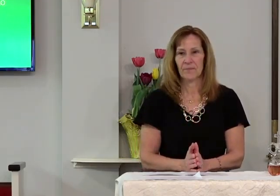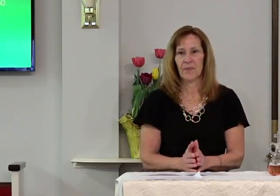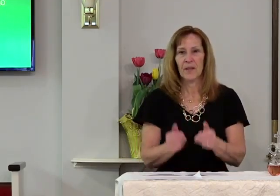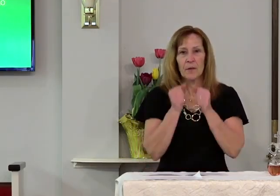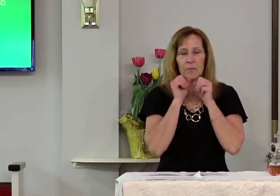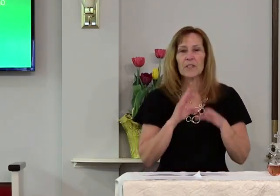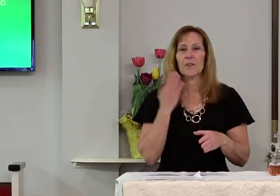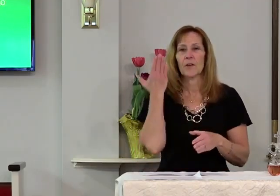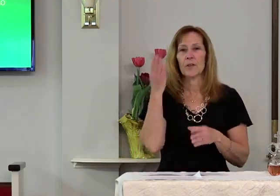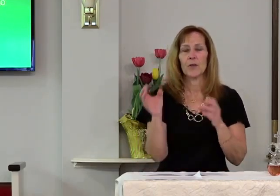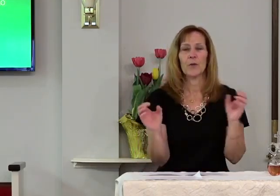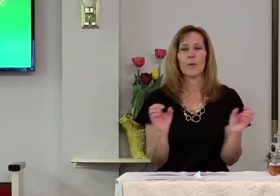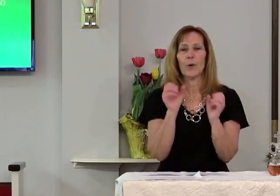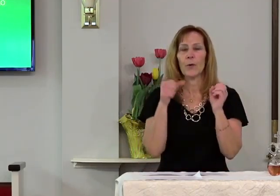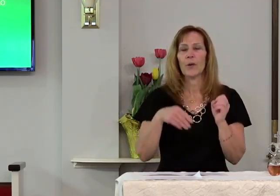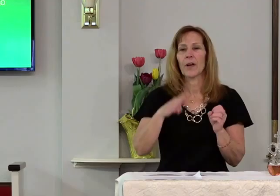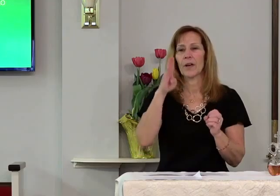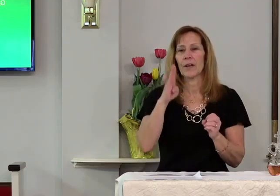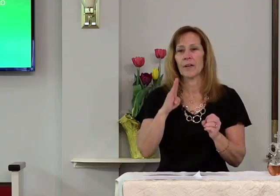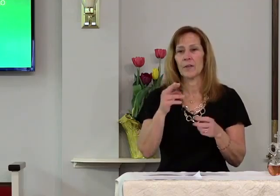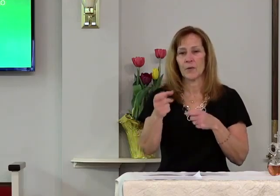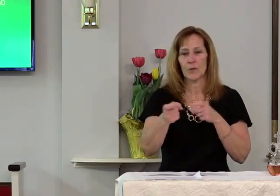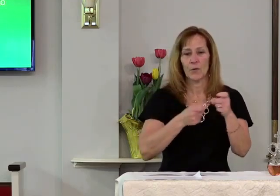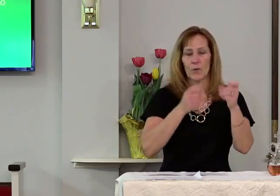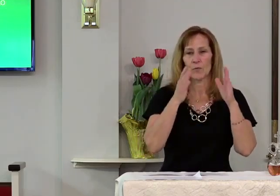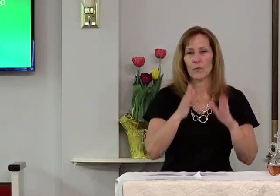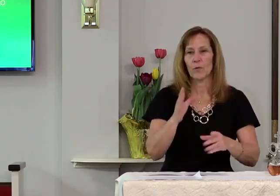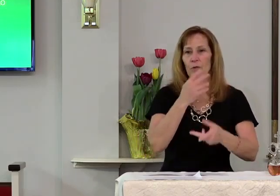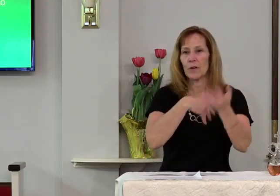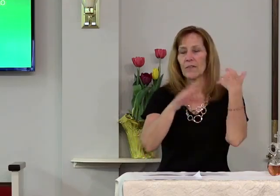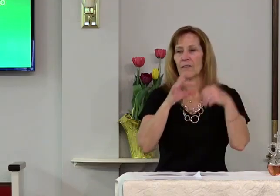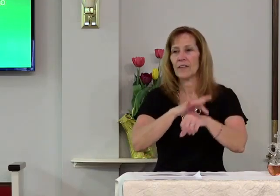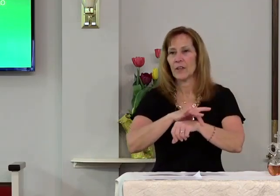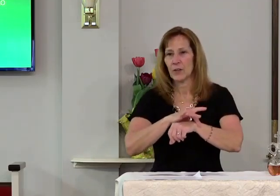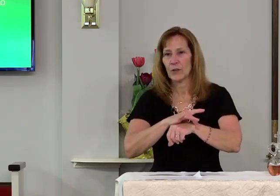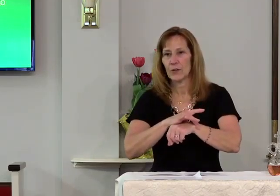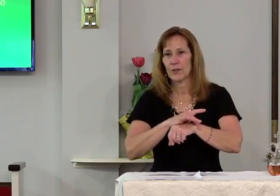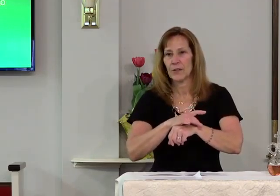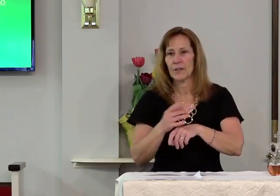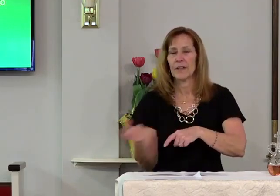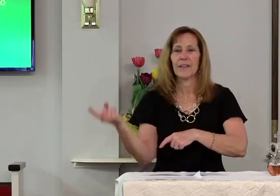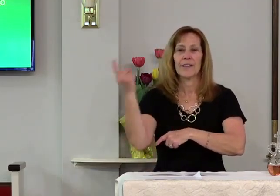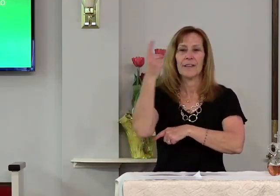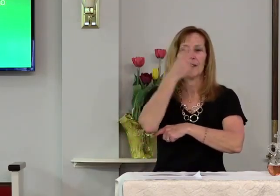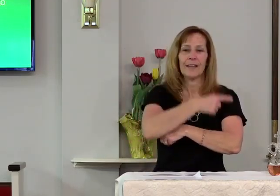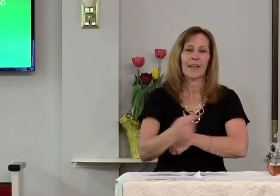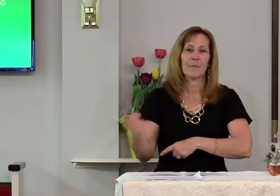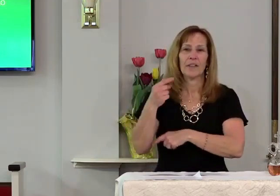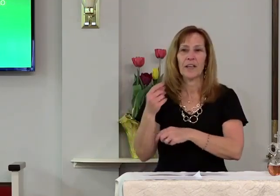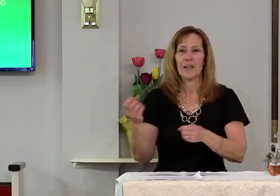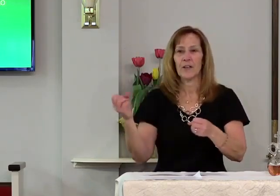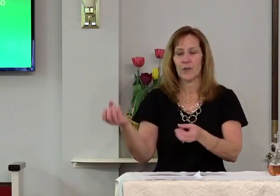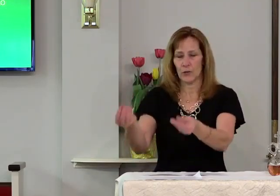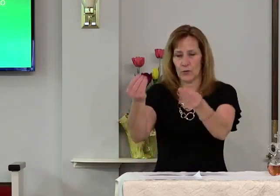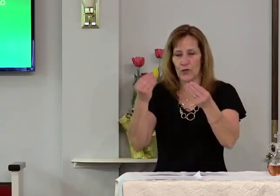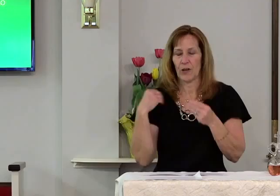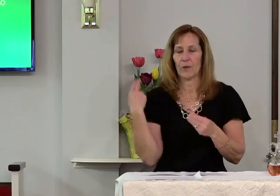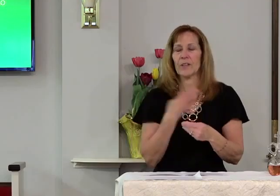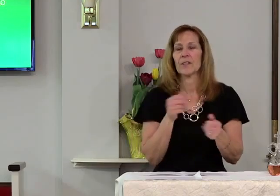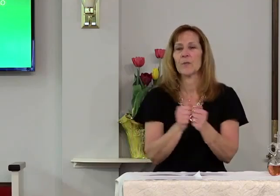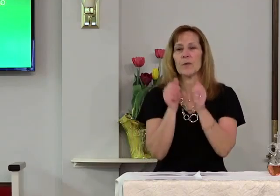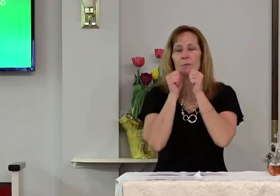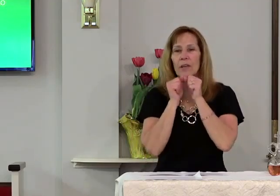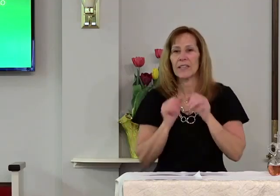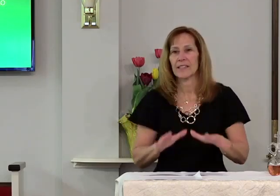blessed are you oh god ruler of heaven and earth day by day you shower us with blessings